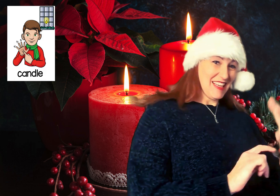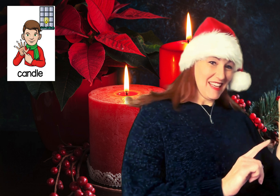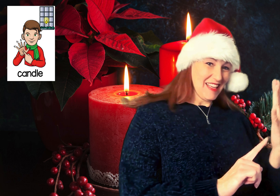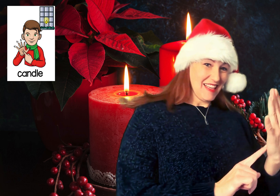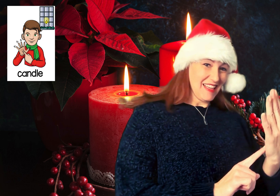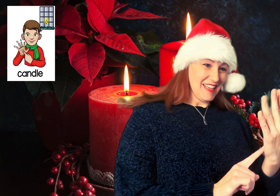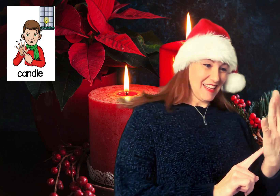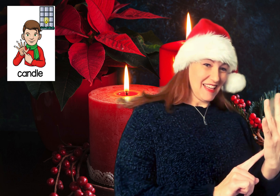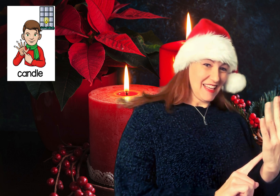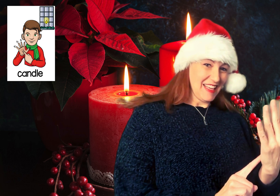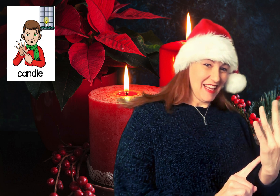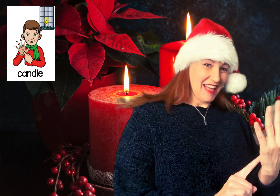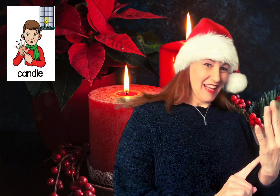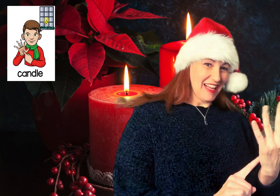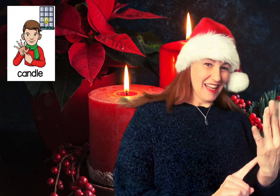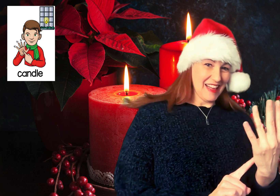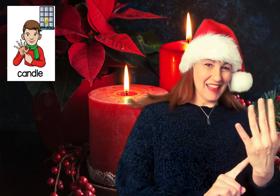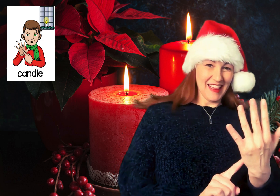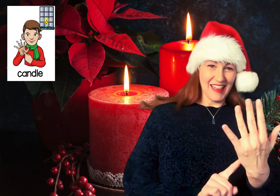Candle.